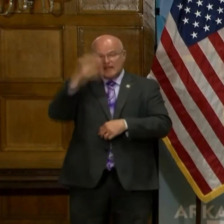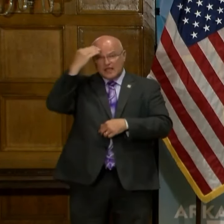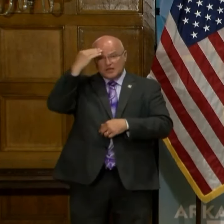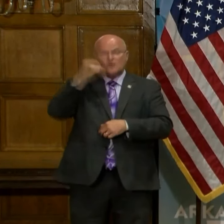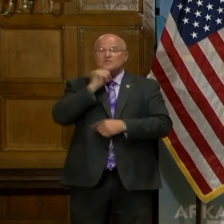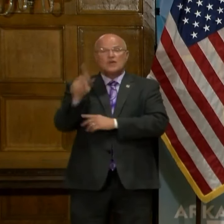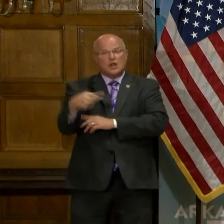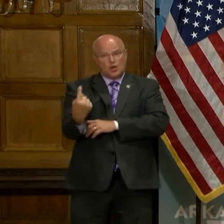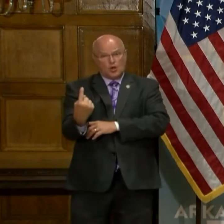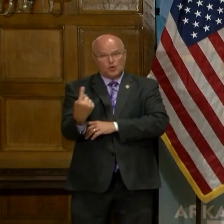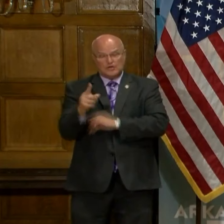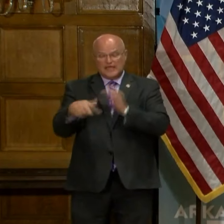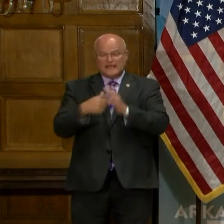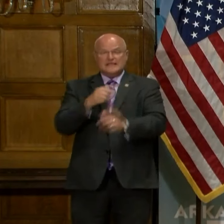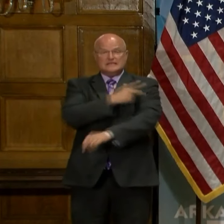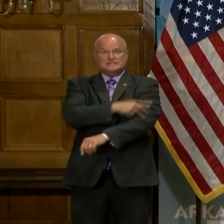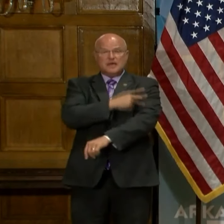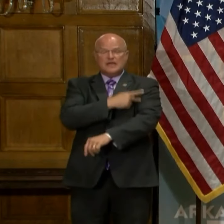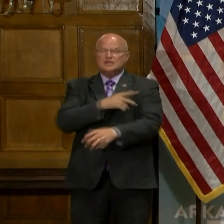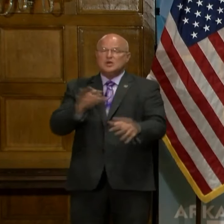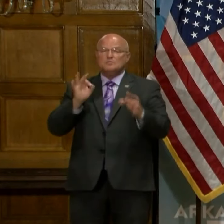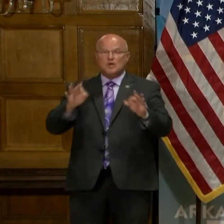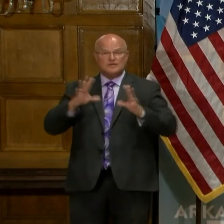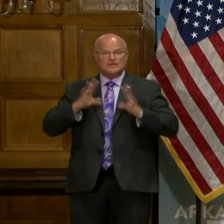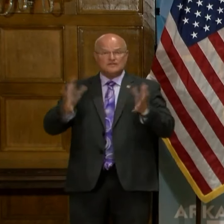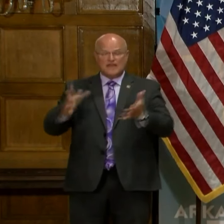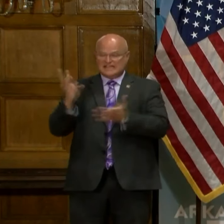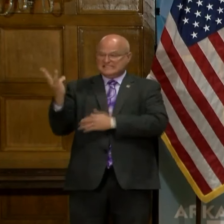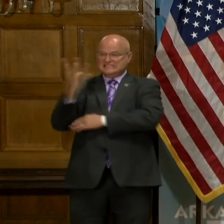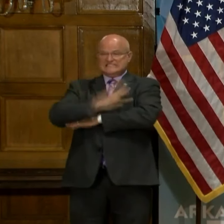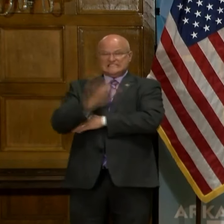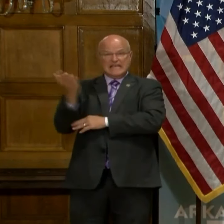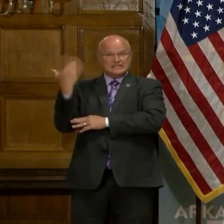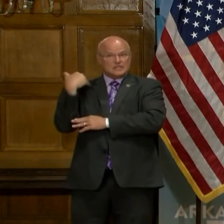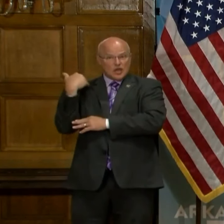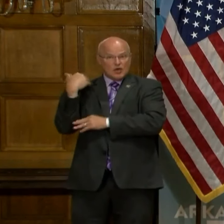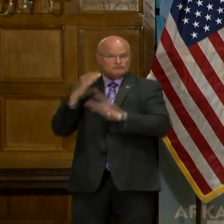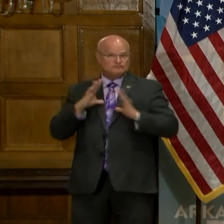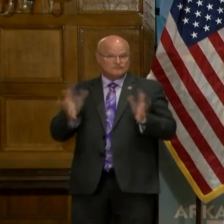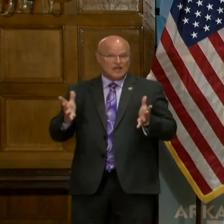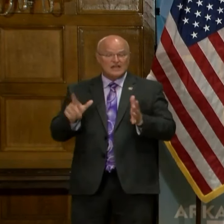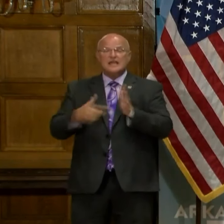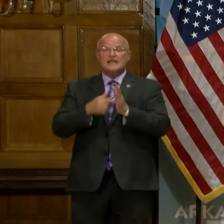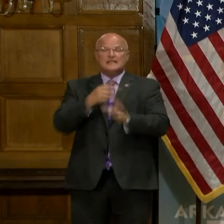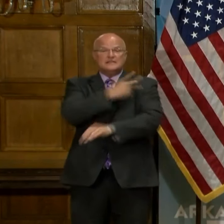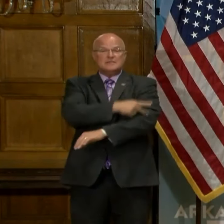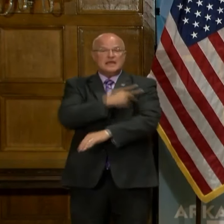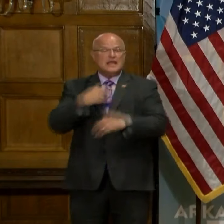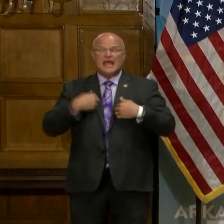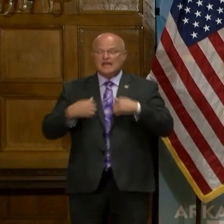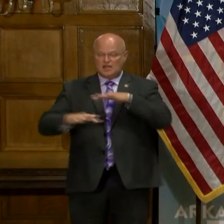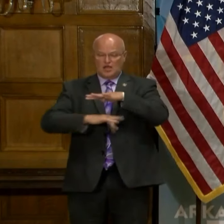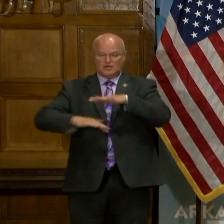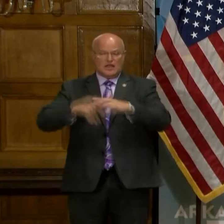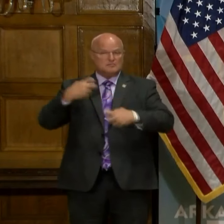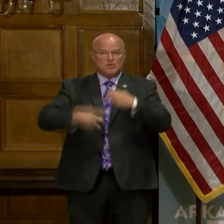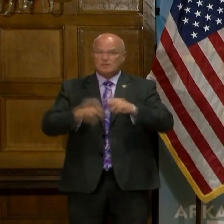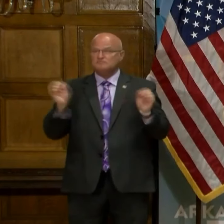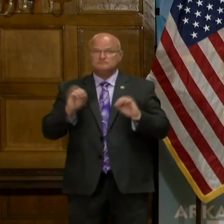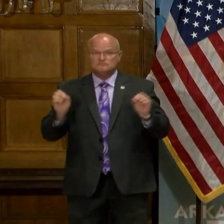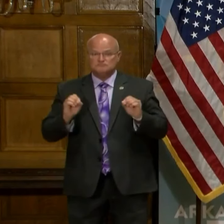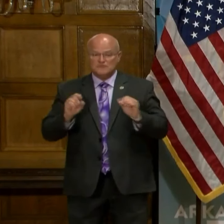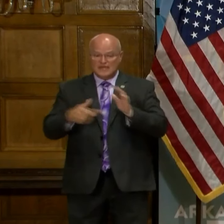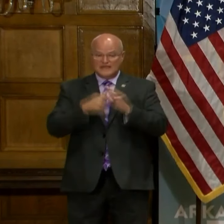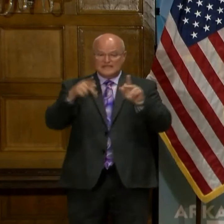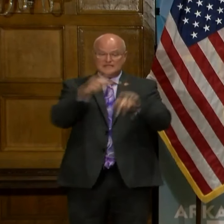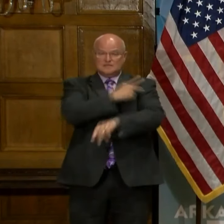weren't alone. This patient who is perfectly fine 6 days ago, this patient who didn't have underlying conditions, this